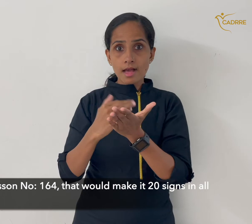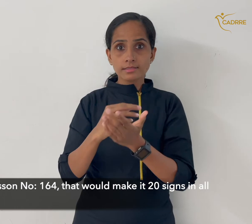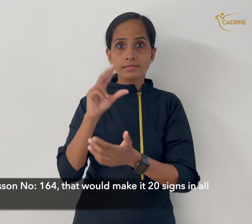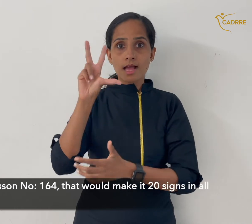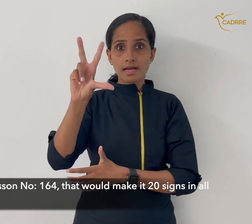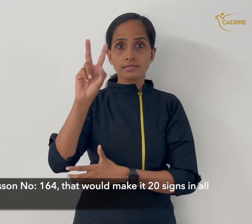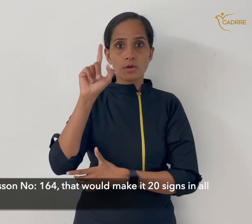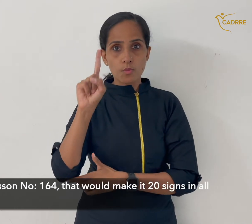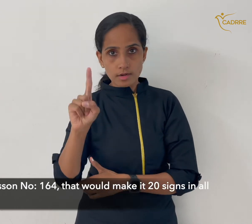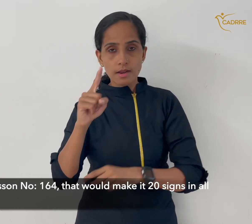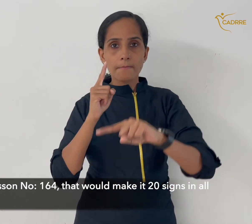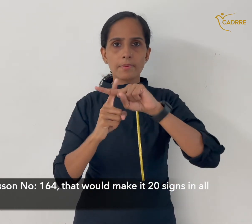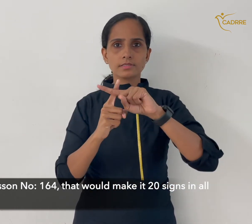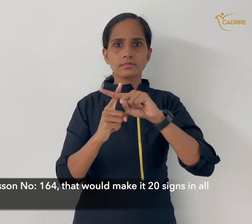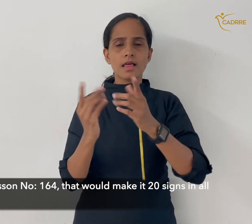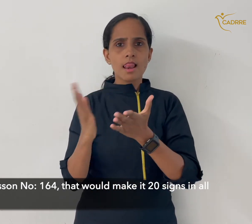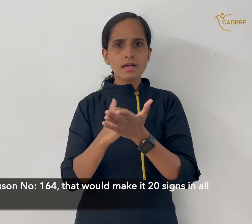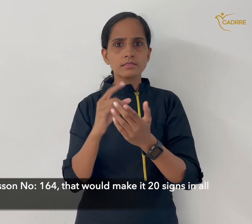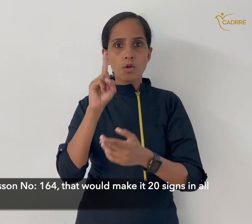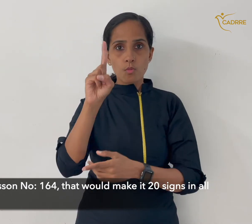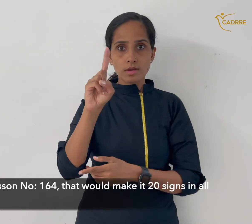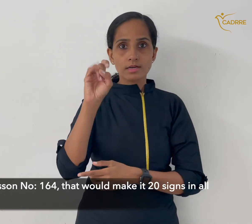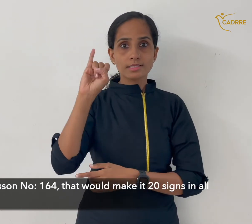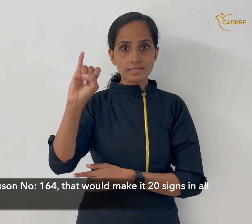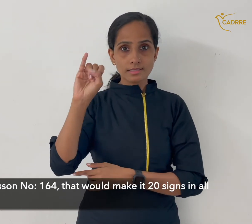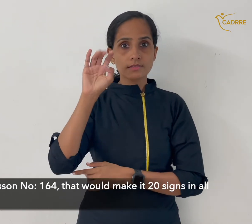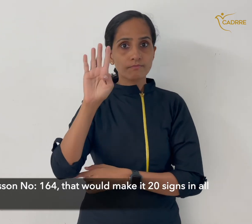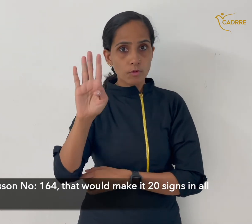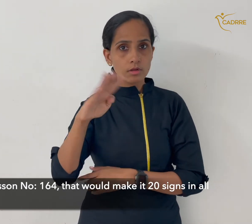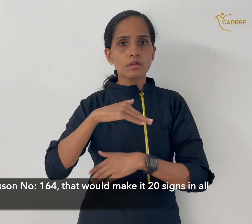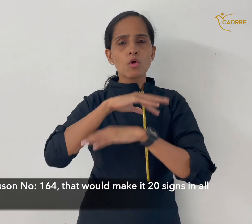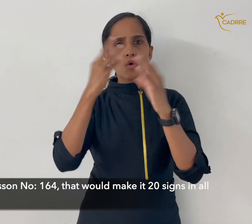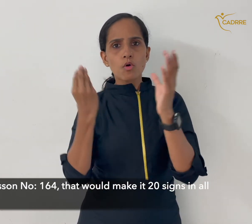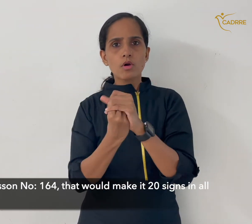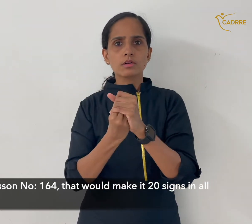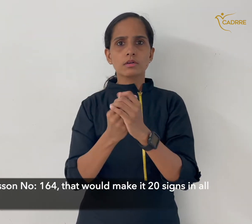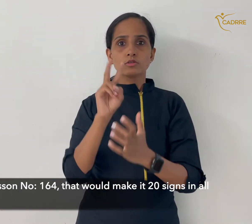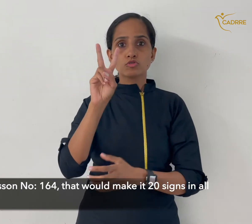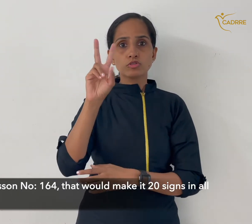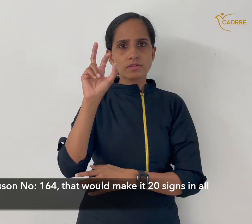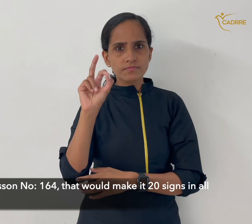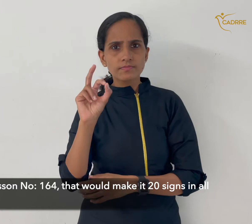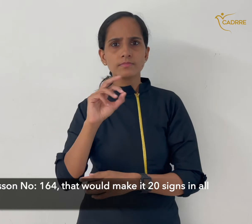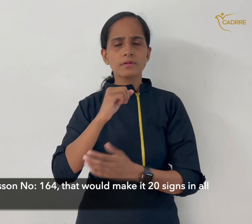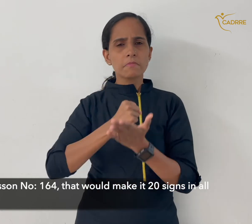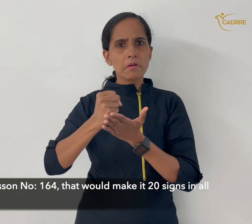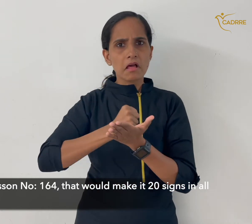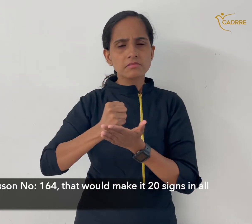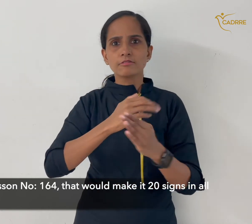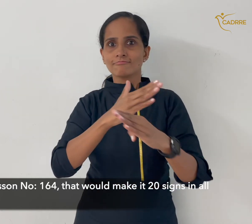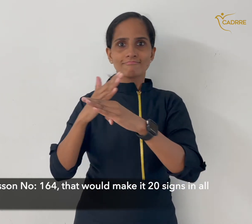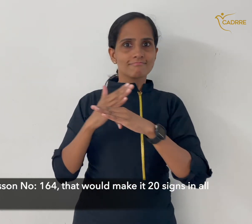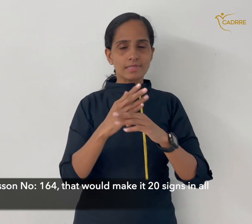and this lesson 164 that would make it 20 signs in all